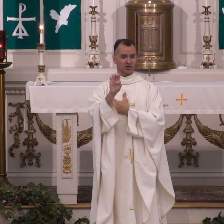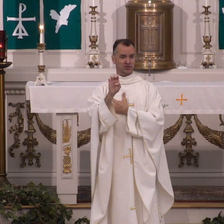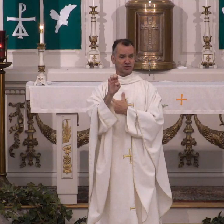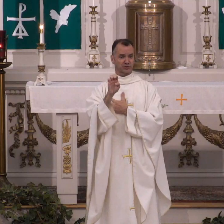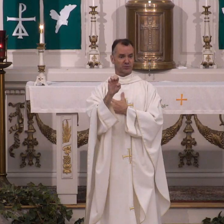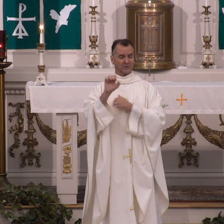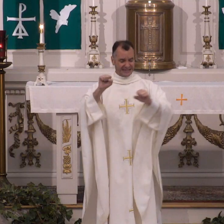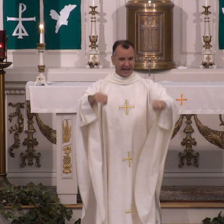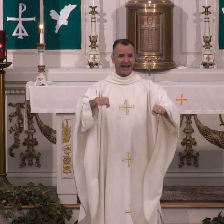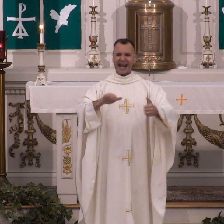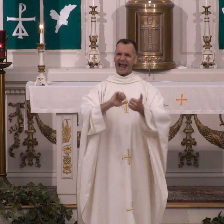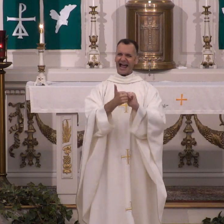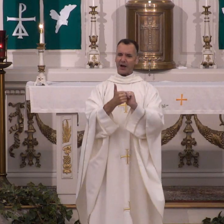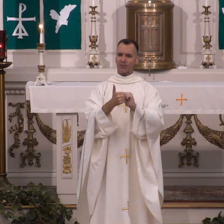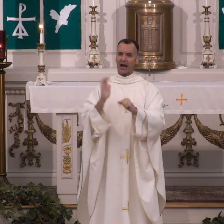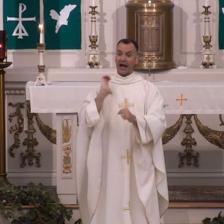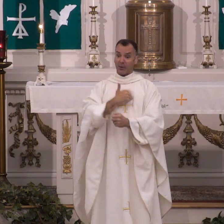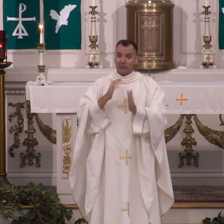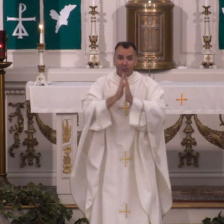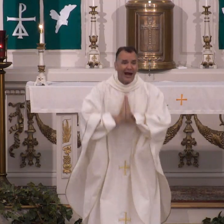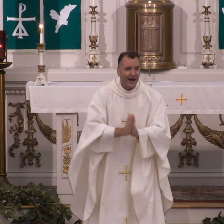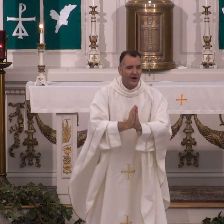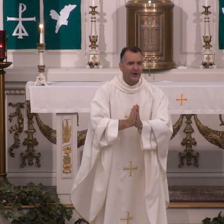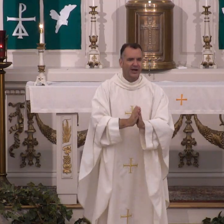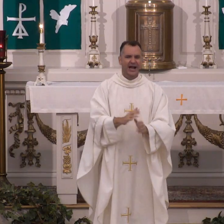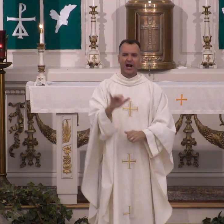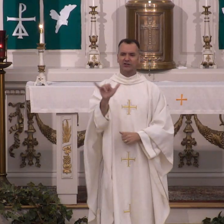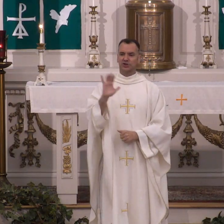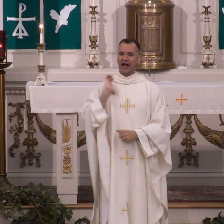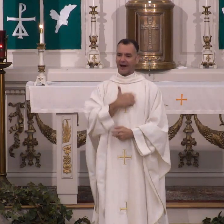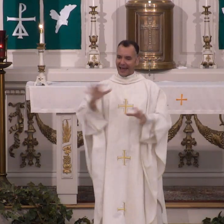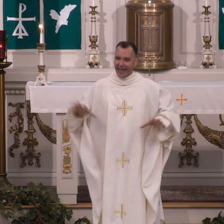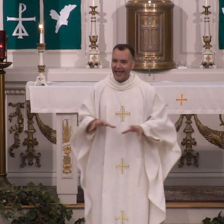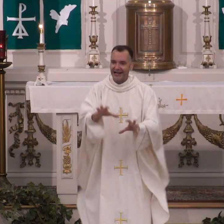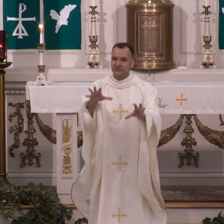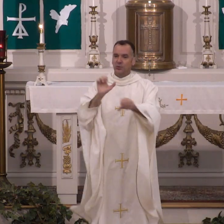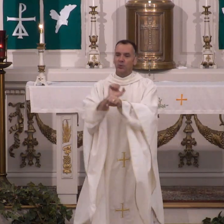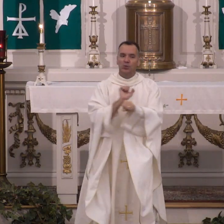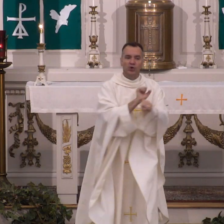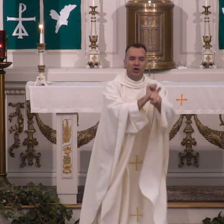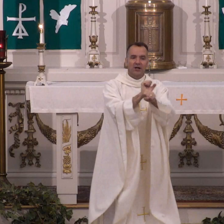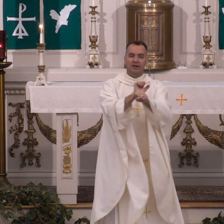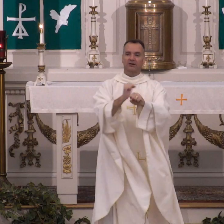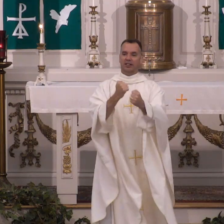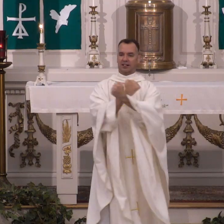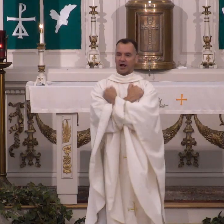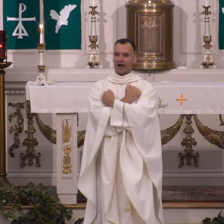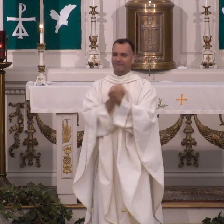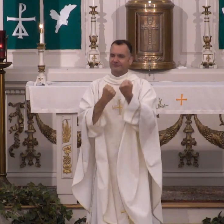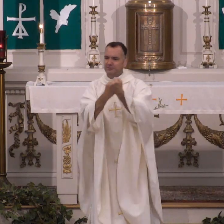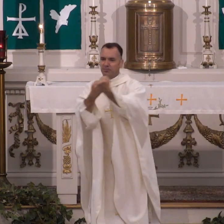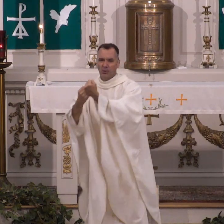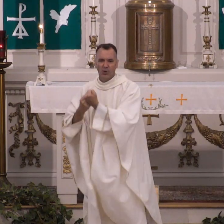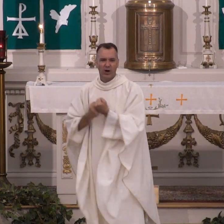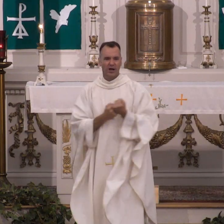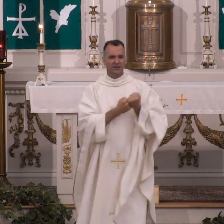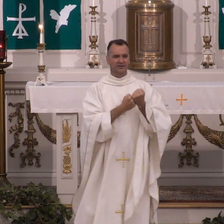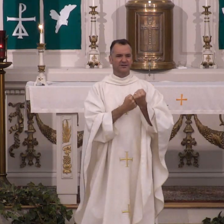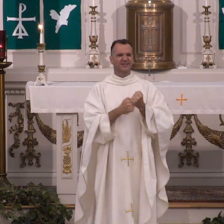For us, we can have good fortune and we can have good luck as we pray and cry out to God and as we work to spread his